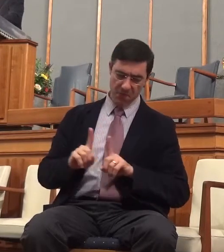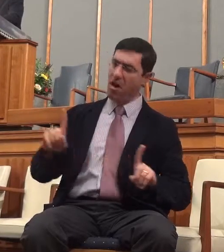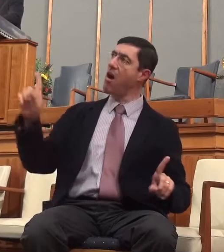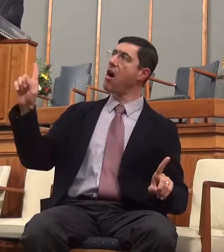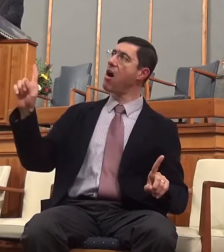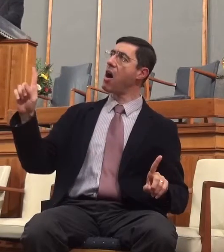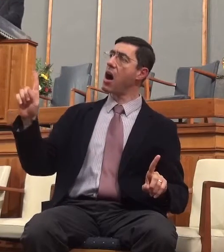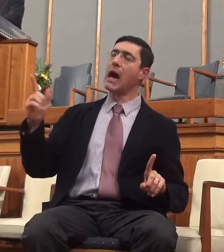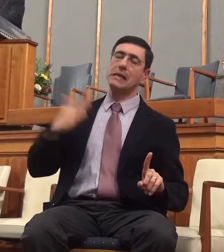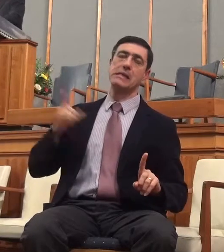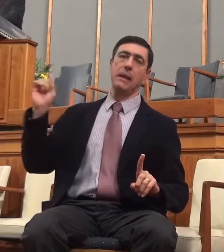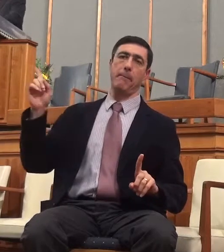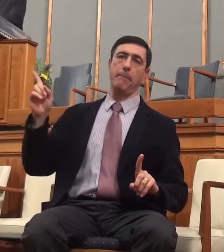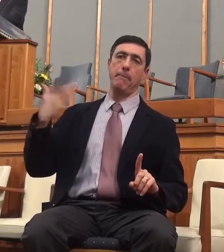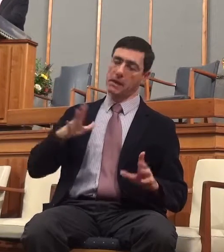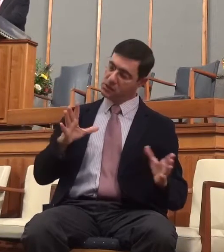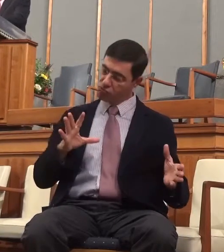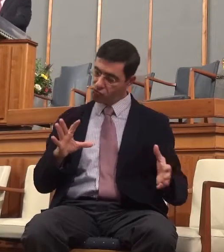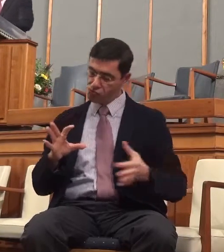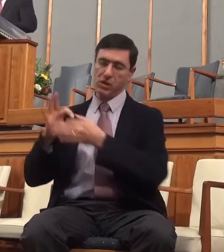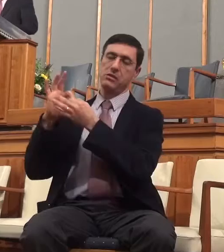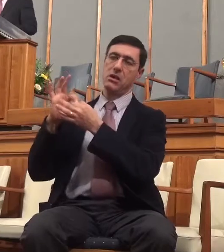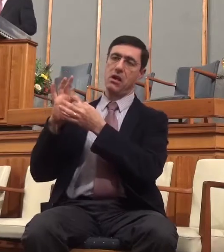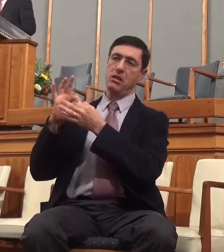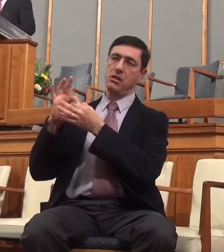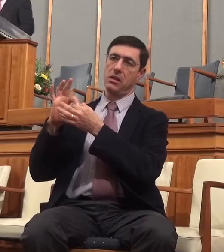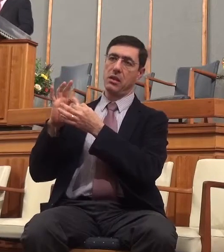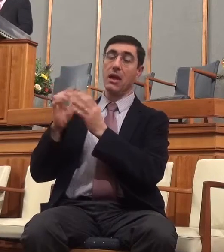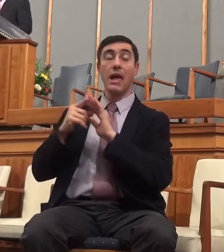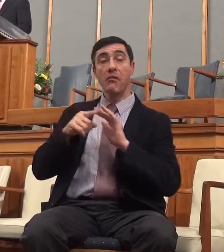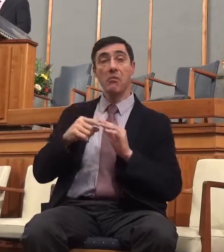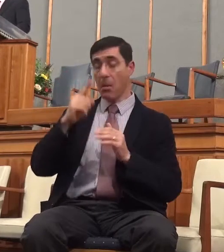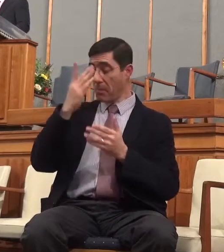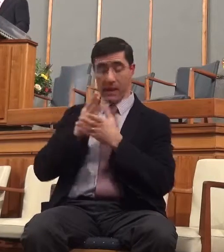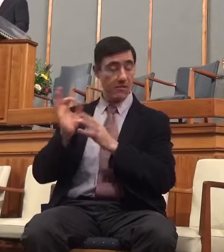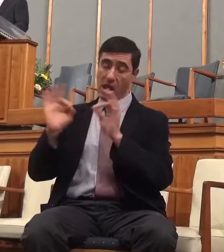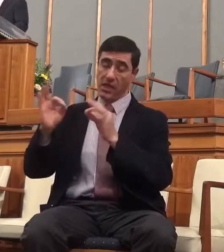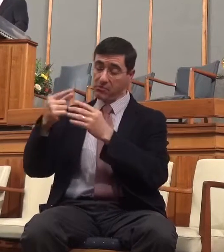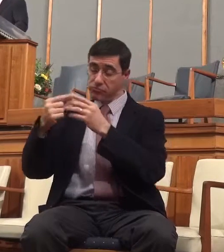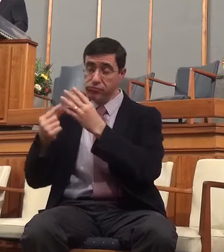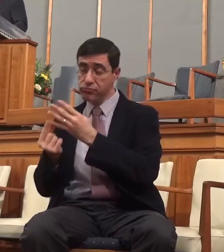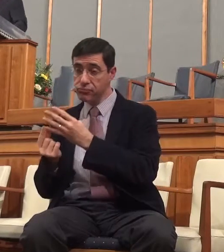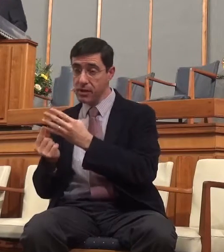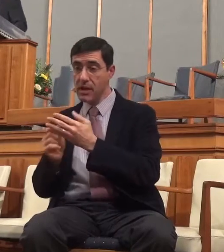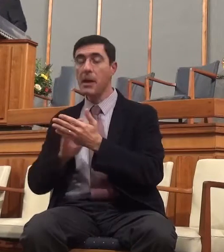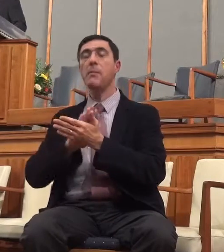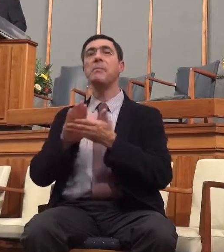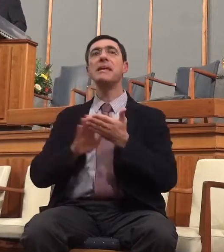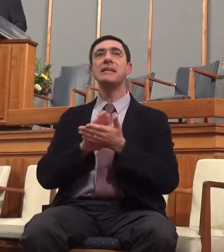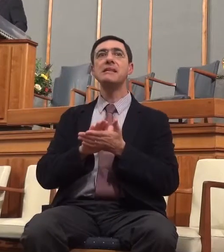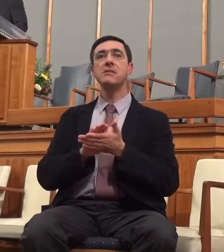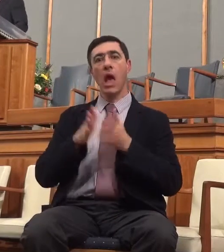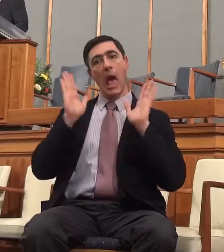to be reconciled with him and you need to be changed, if you don't believe those things, then what you do believe